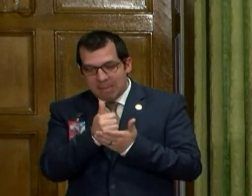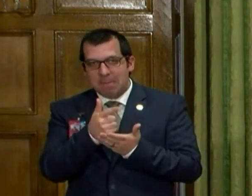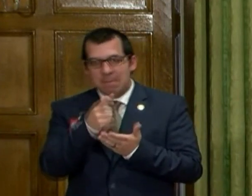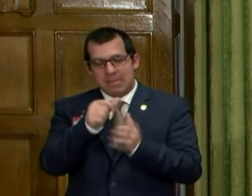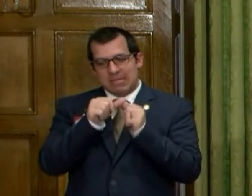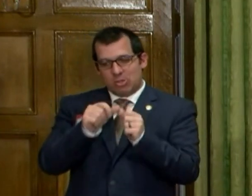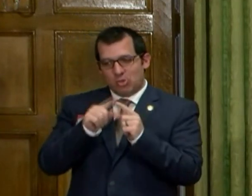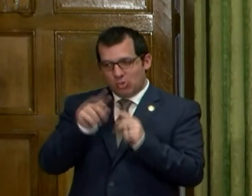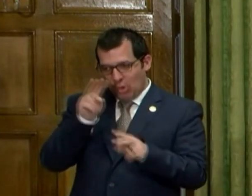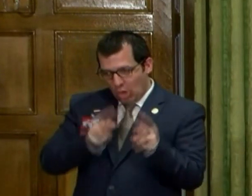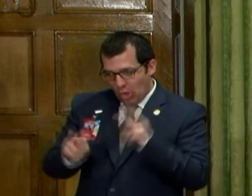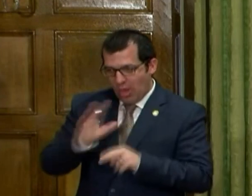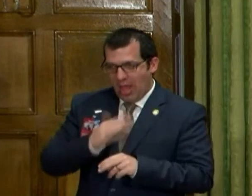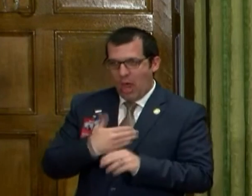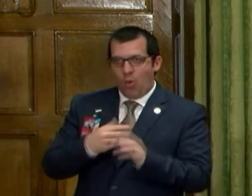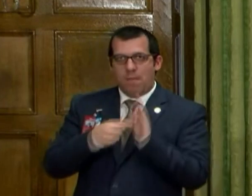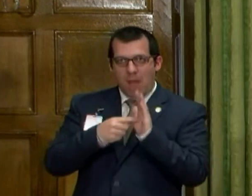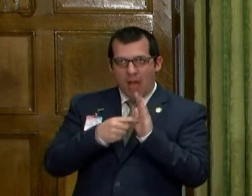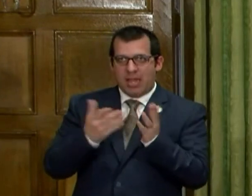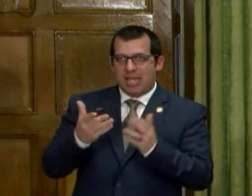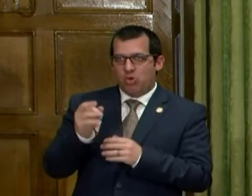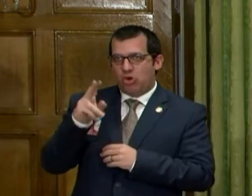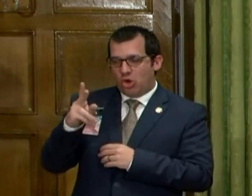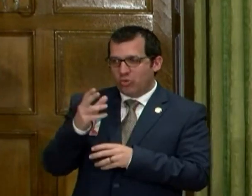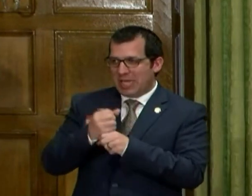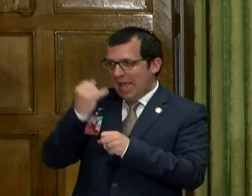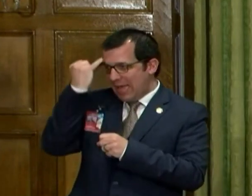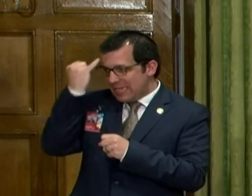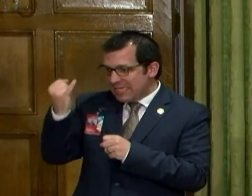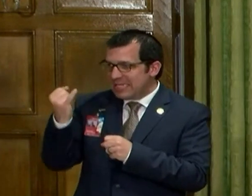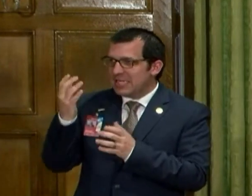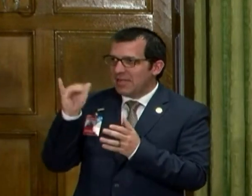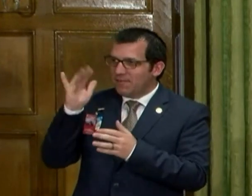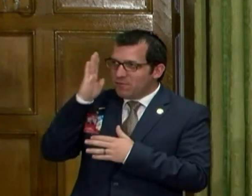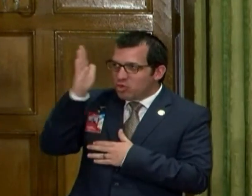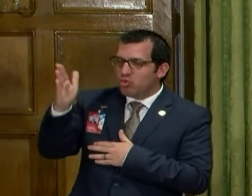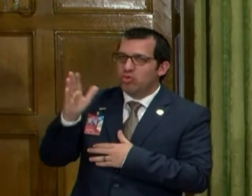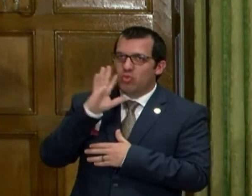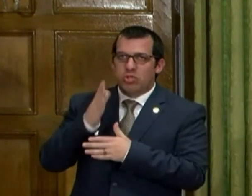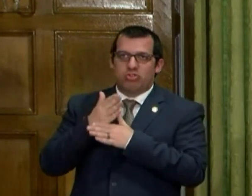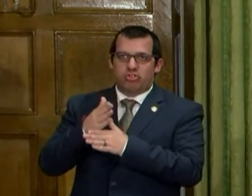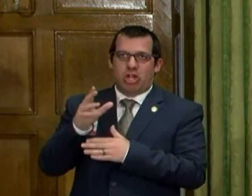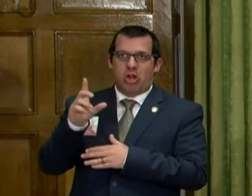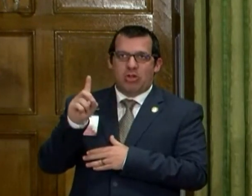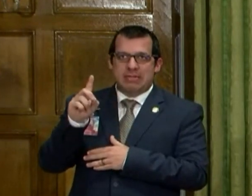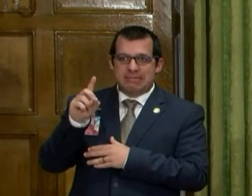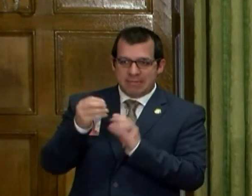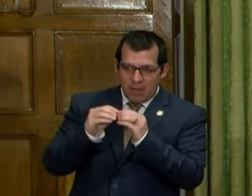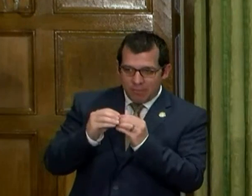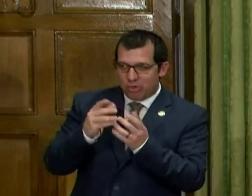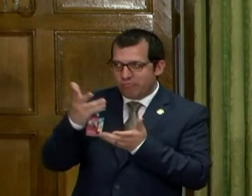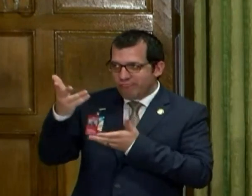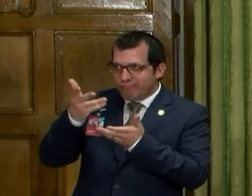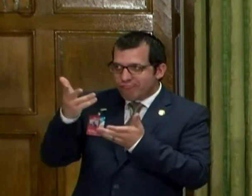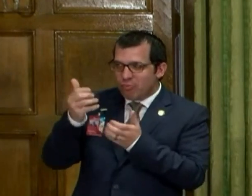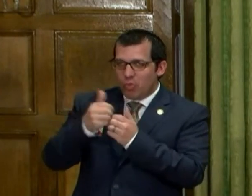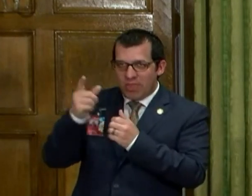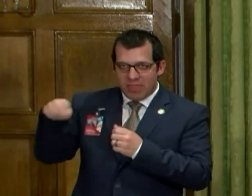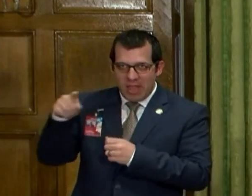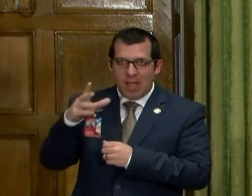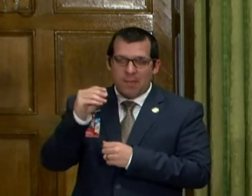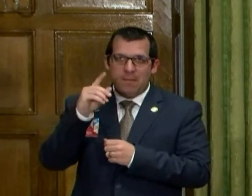continuing to look at our modeling in Arkansas to get an idea of the future. So we're going to be sharing data with them, and hopefully we'll